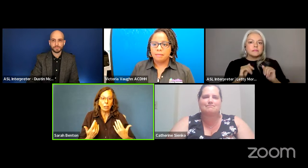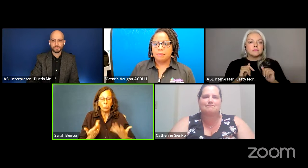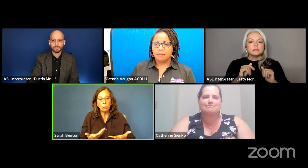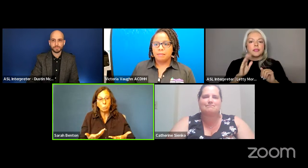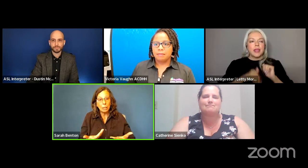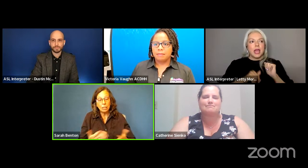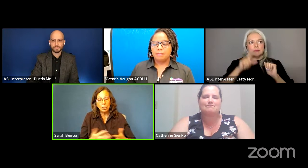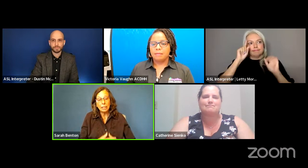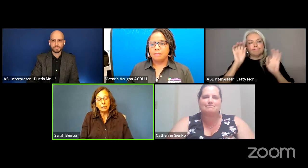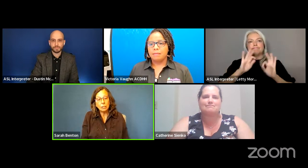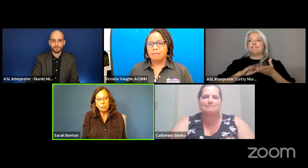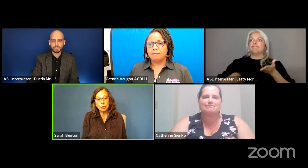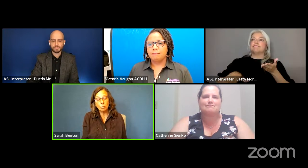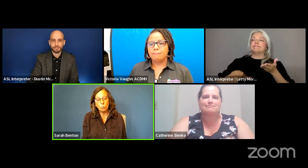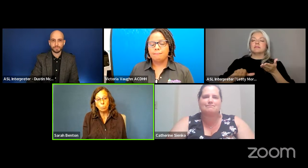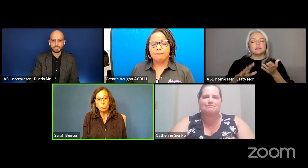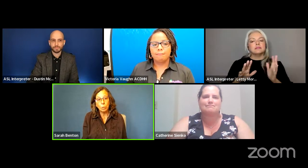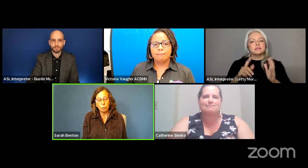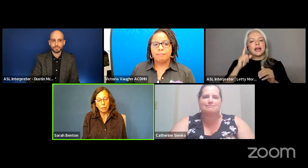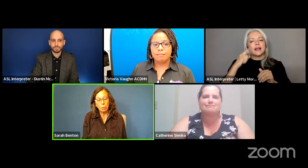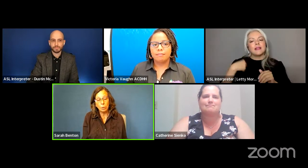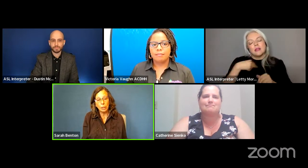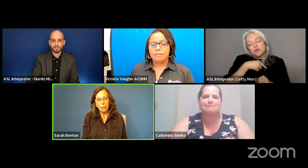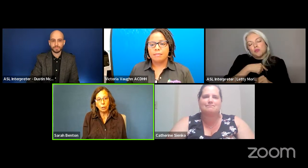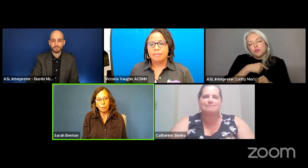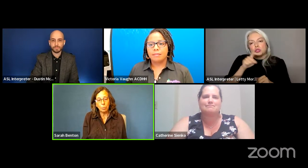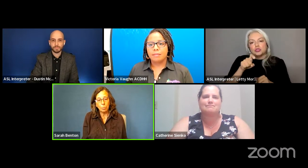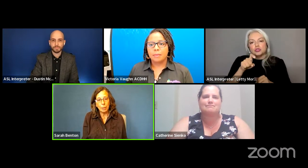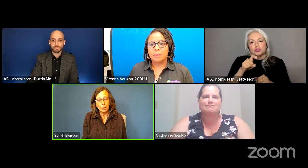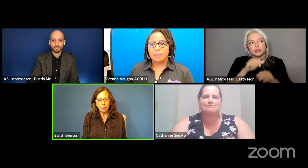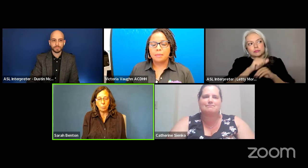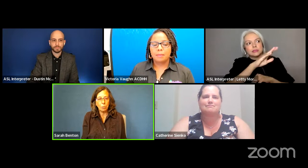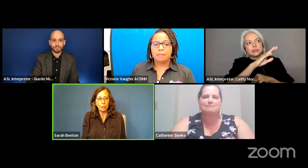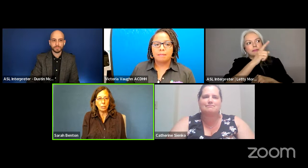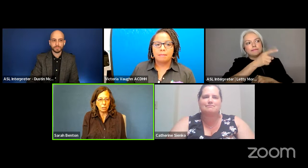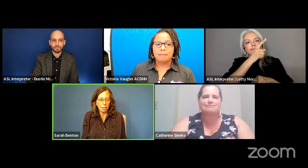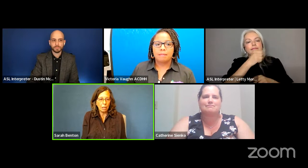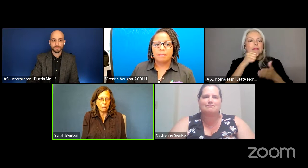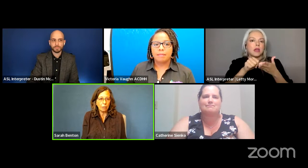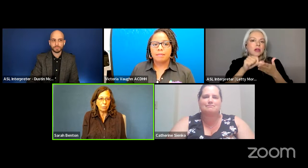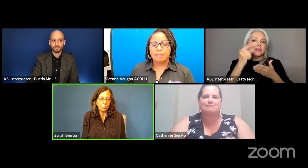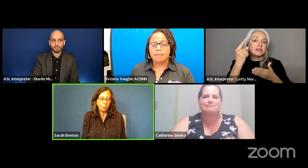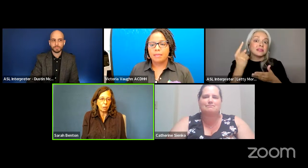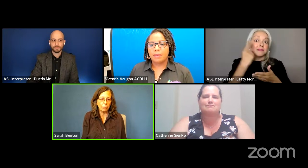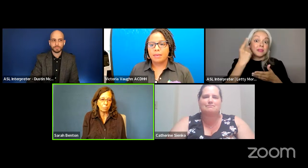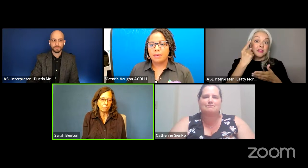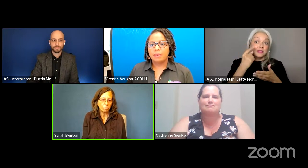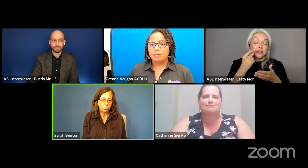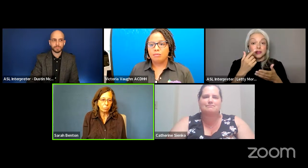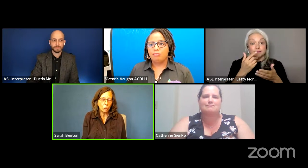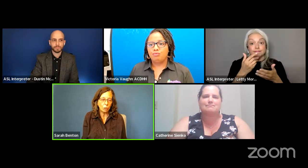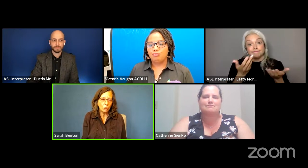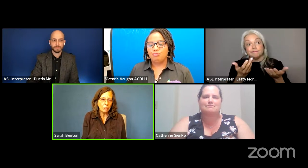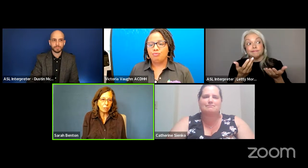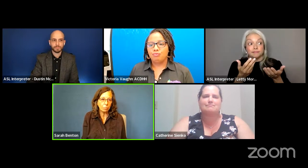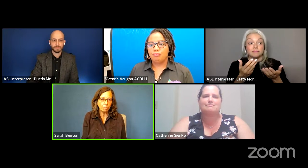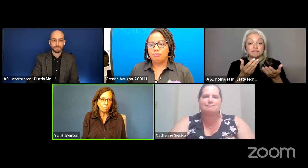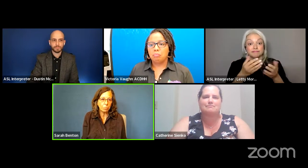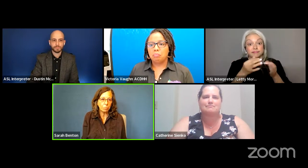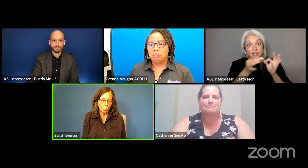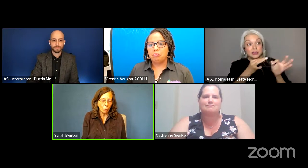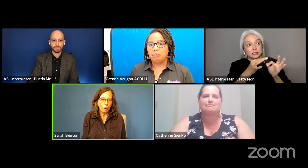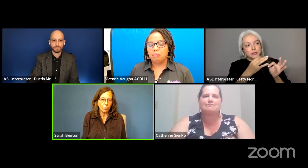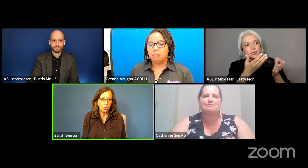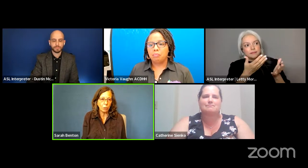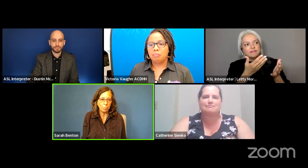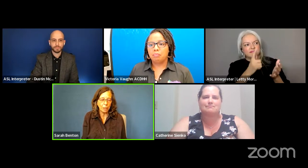I think that we need to at least send them a letter of reprimand, something to say you need to